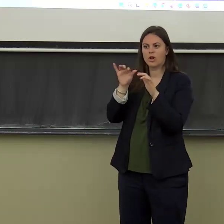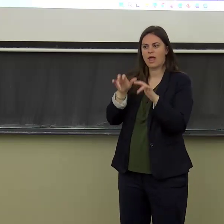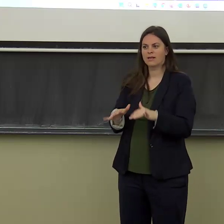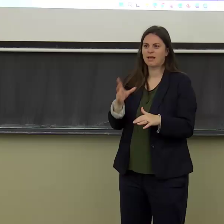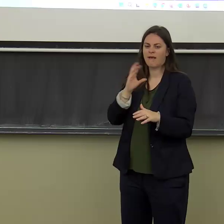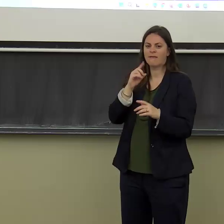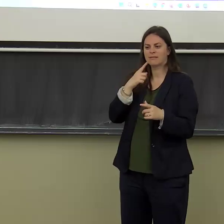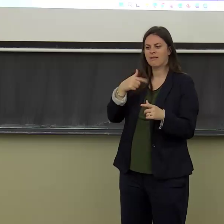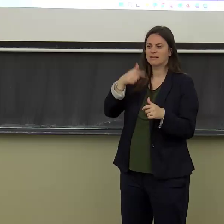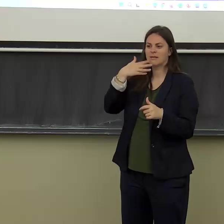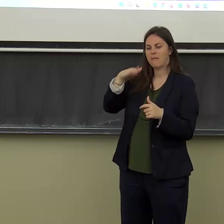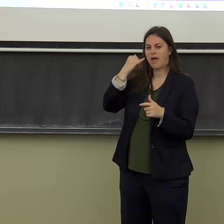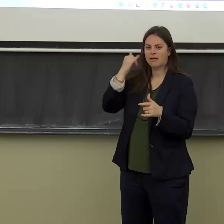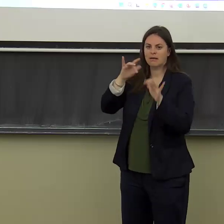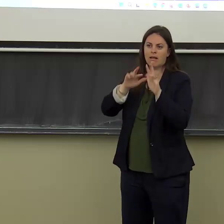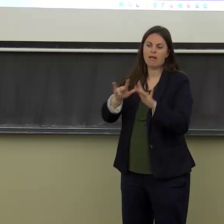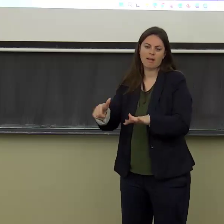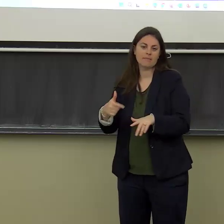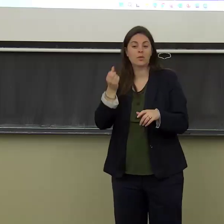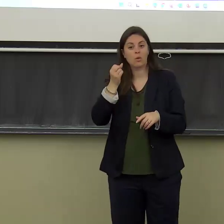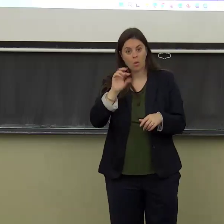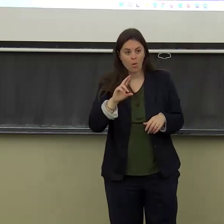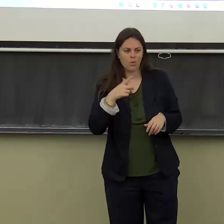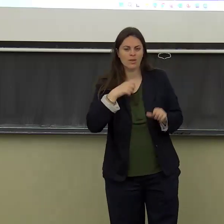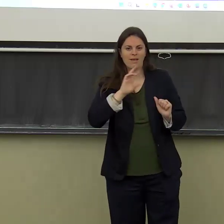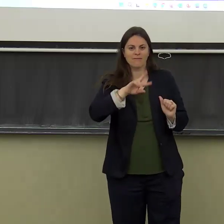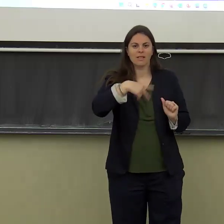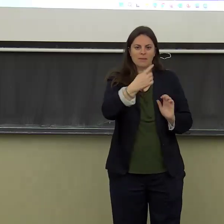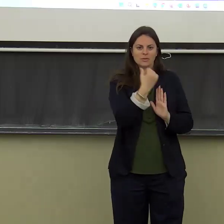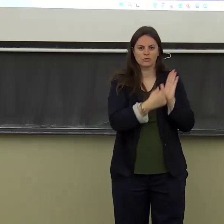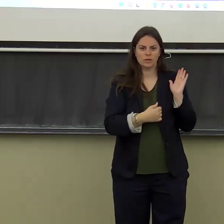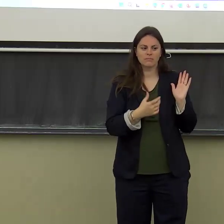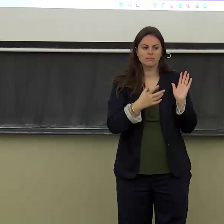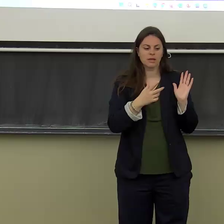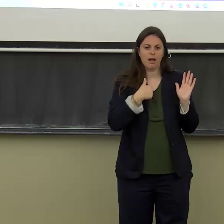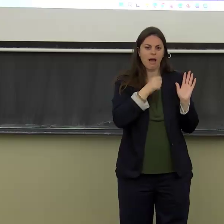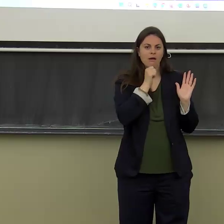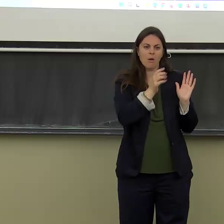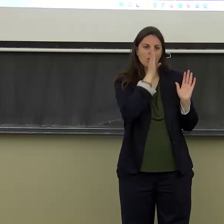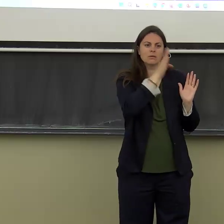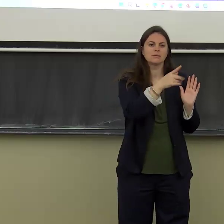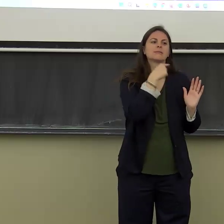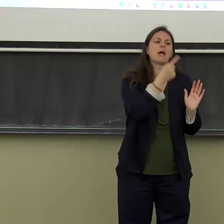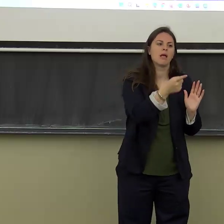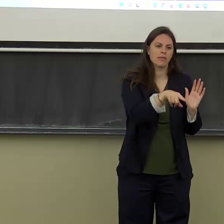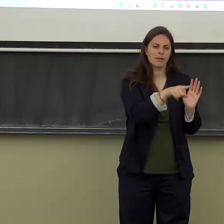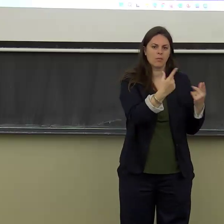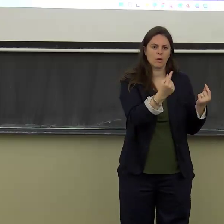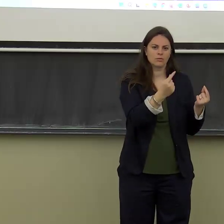what I do with politicians as elected representatives that I don't give up on, I don't go tell them what to do. I ask them what they're